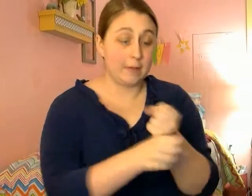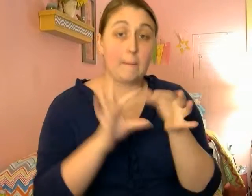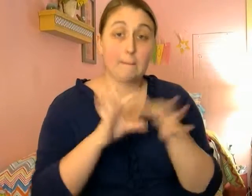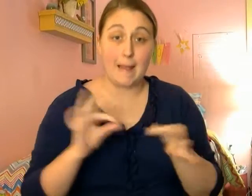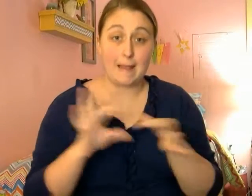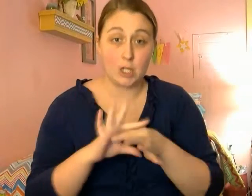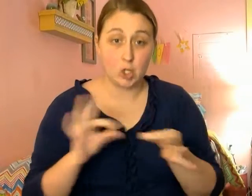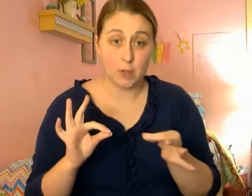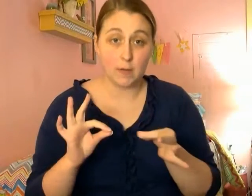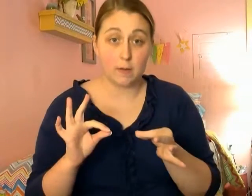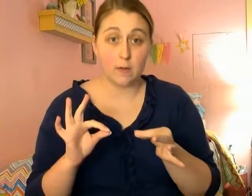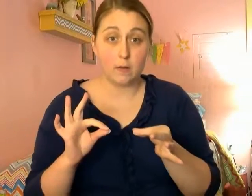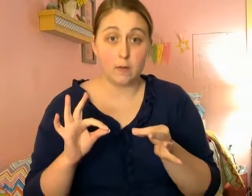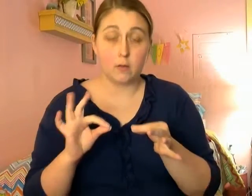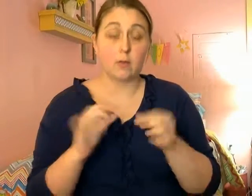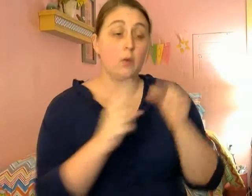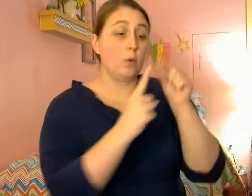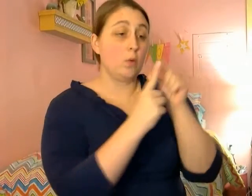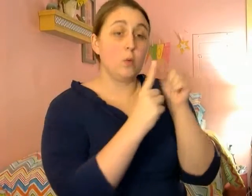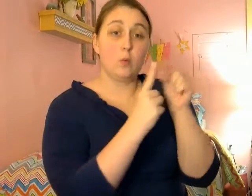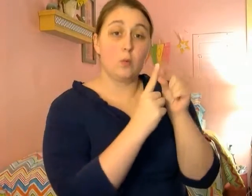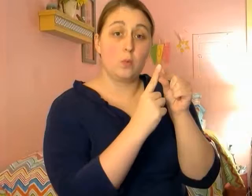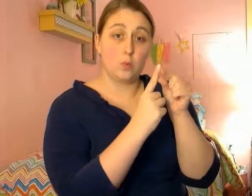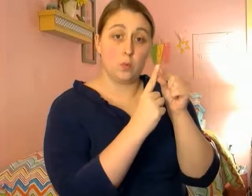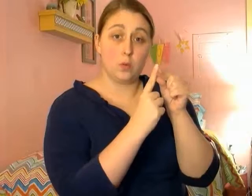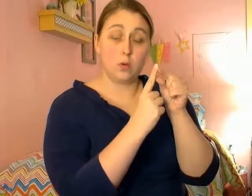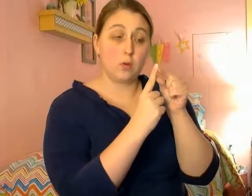Okay, how many syllables do you have?